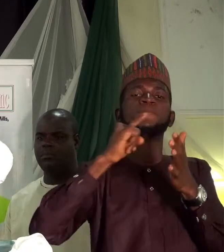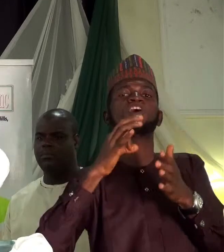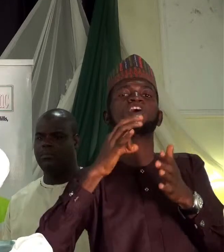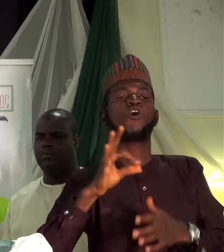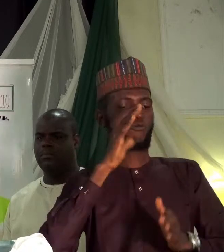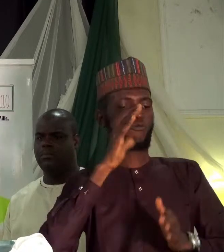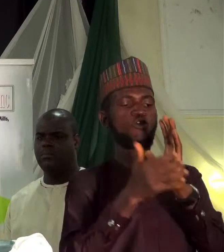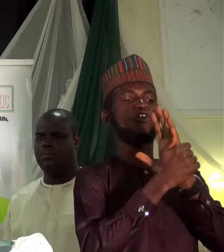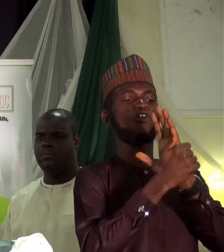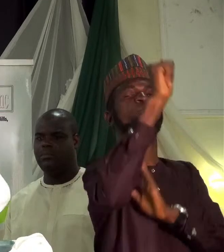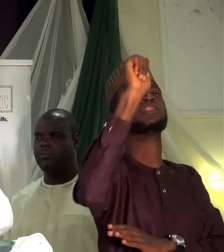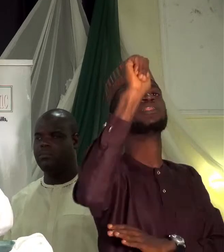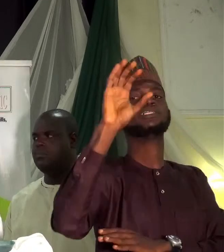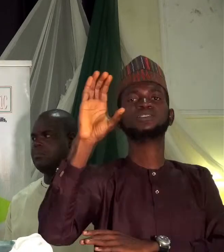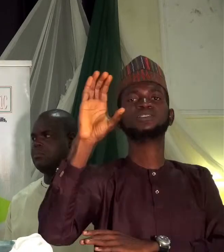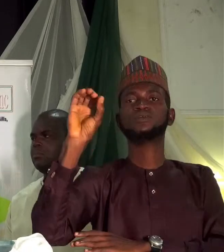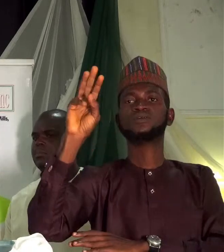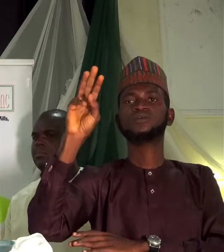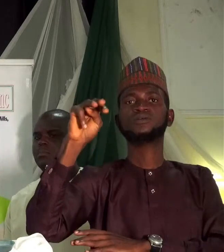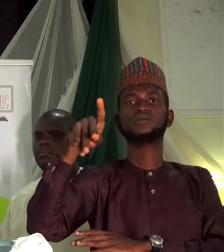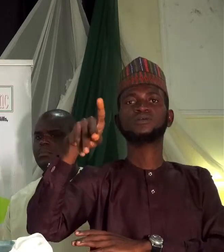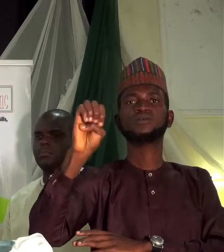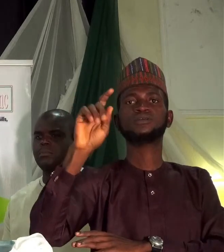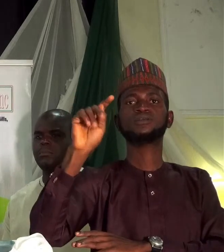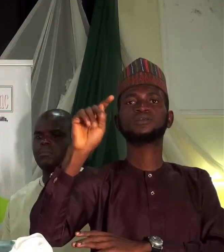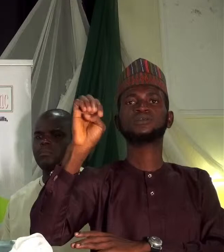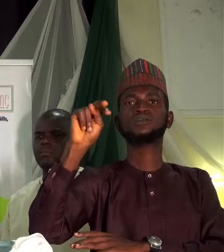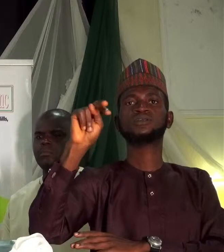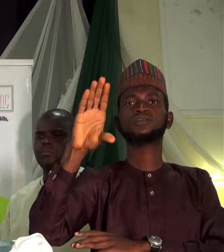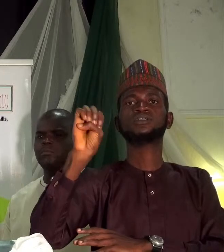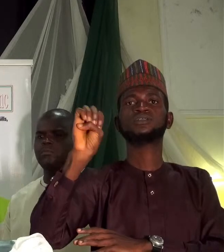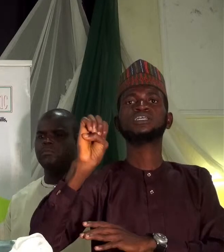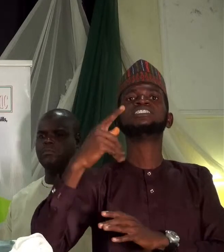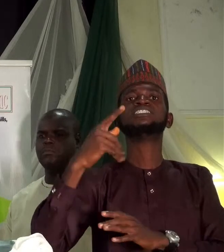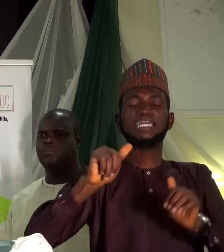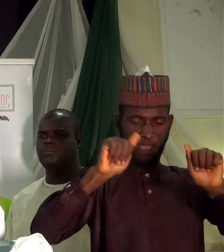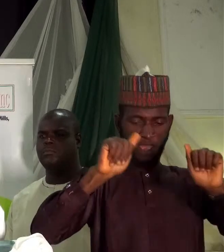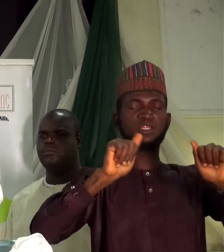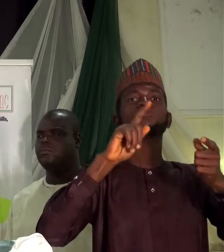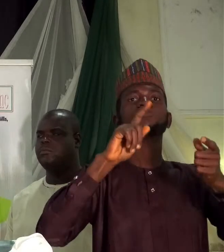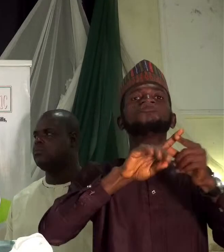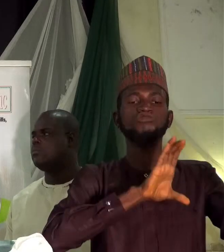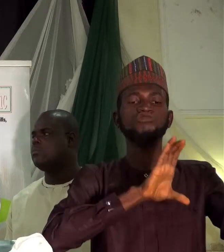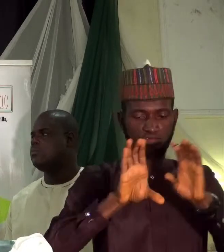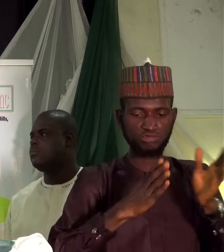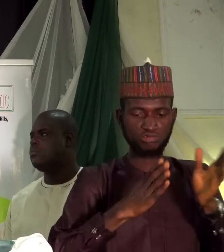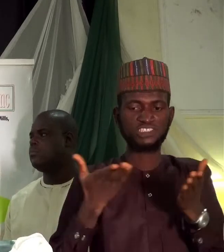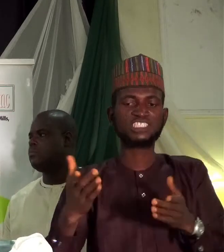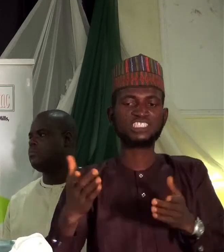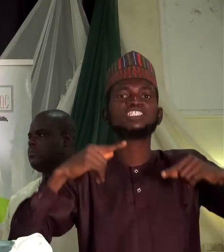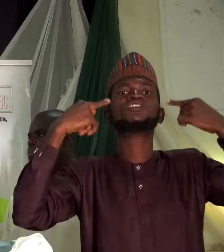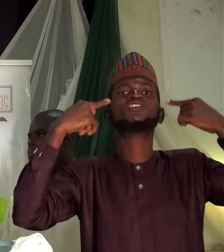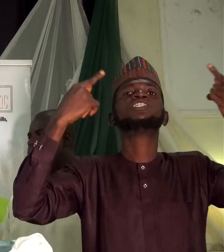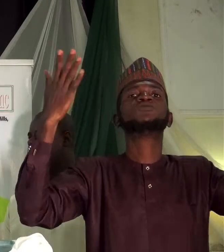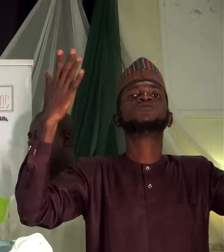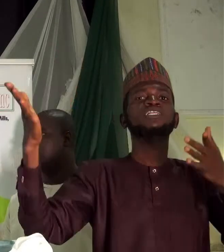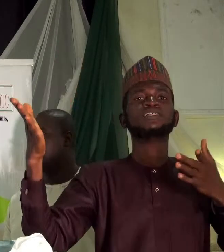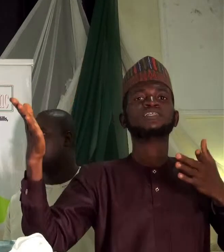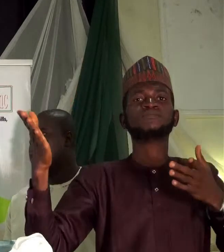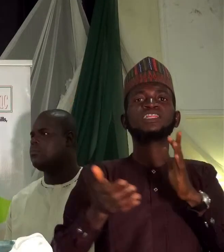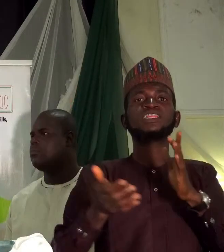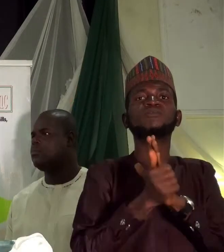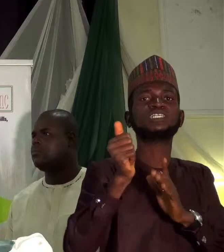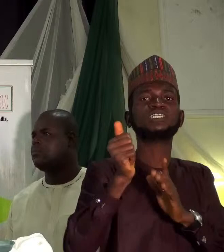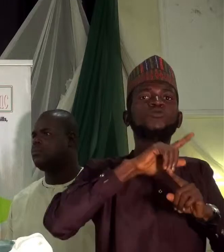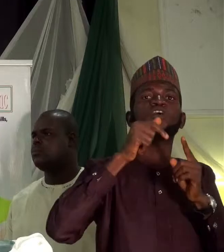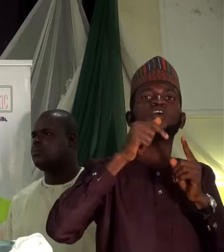competence itself? Competence is being able to do something successfully or efficiently. When you are able to deliver,